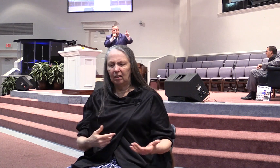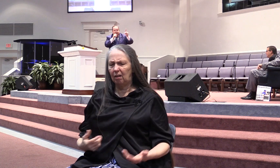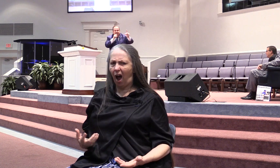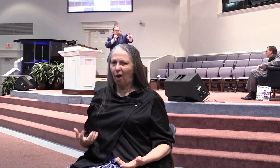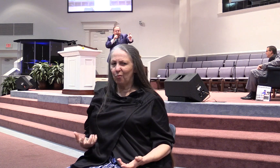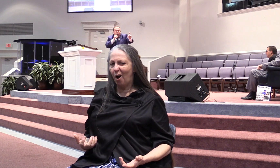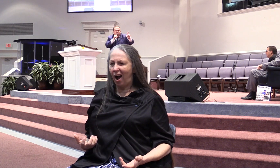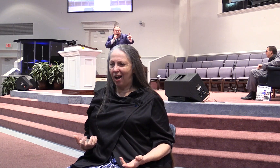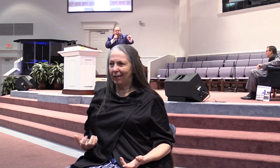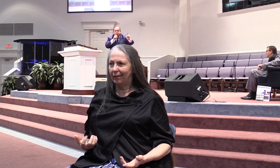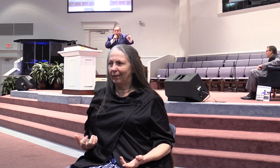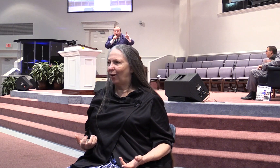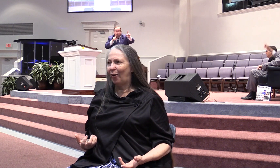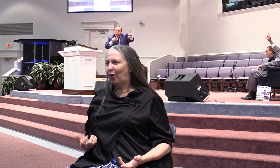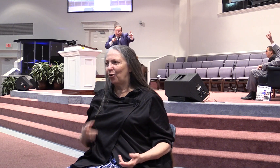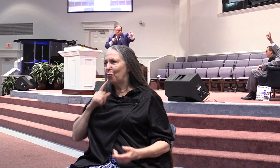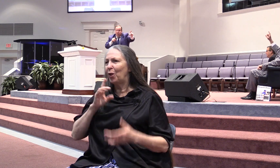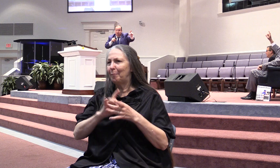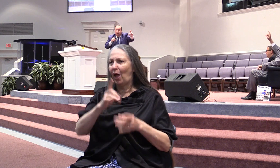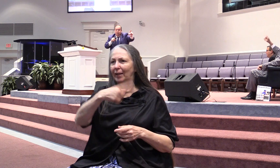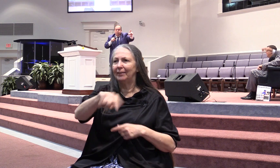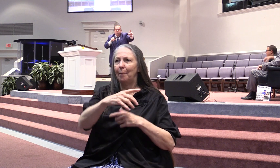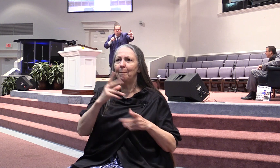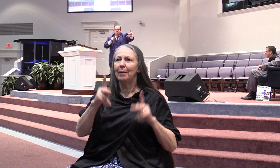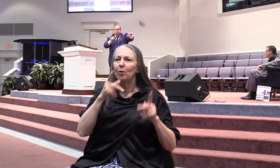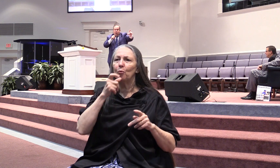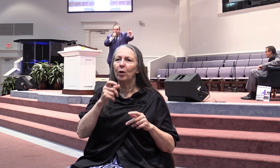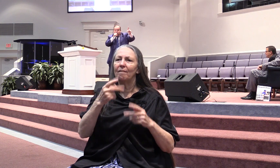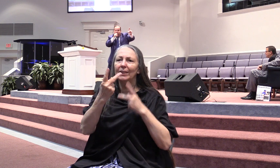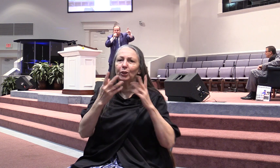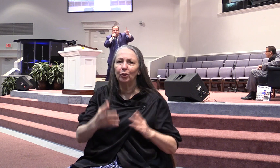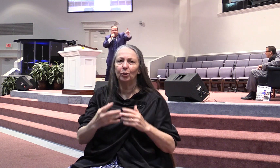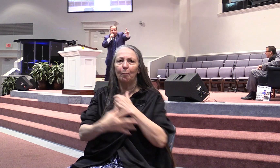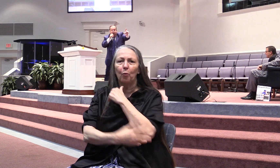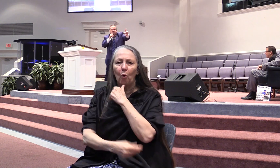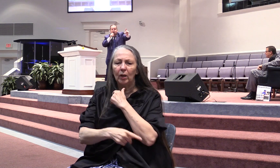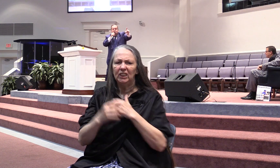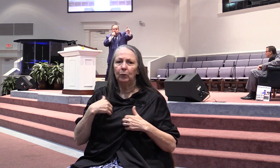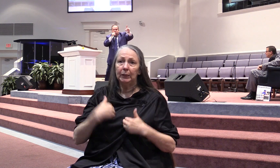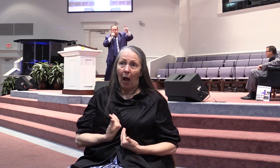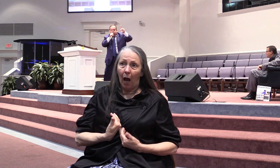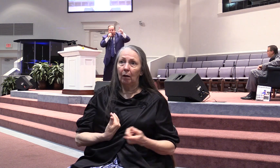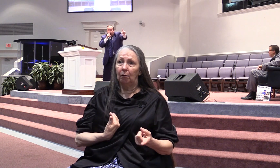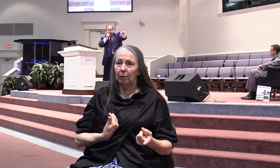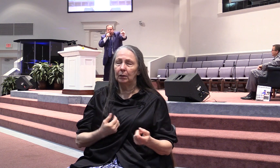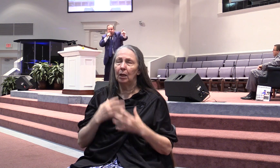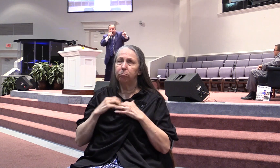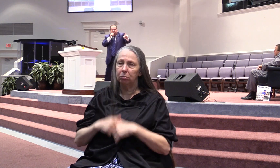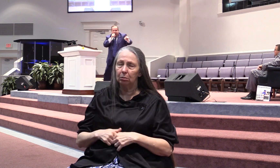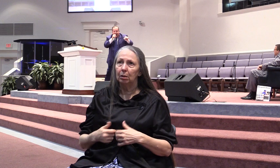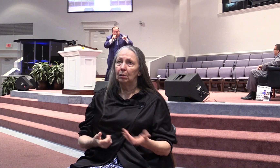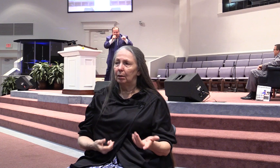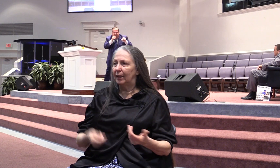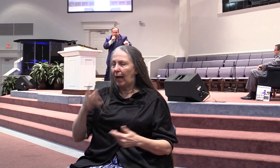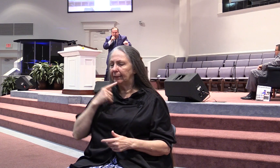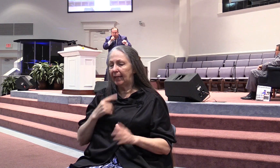he would have been coveting what rightly belonged to Ruth. Because she was weary. She was broken. And